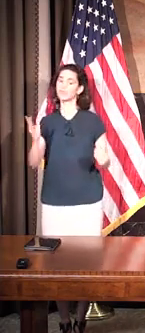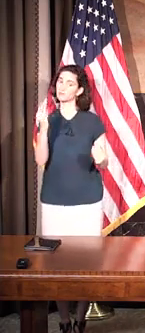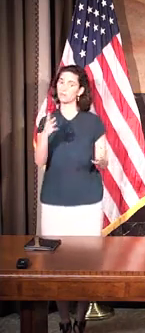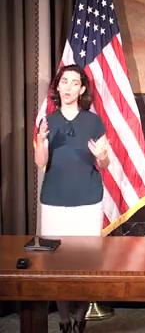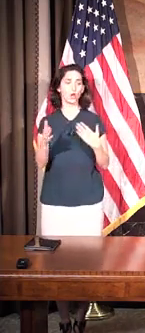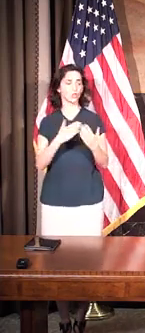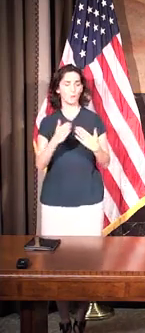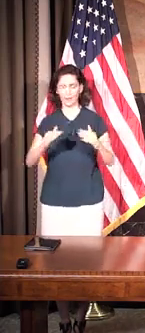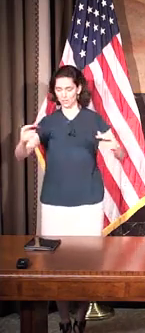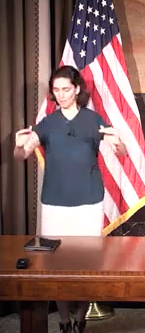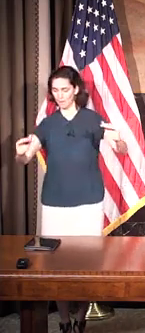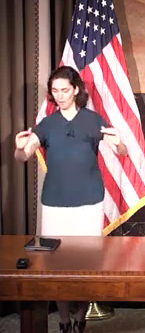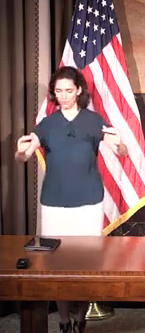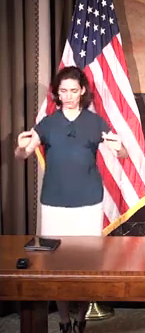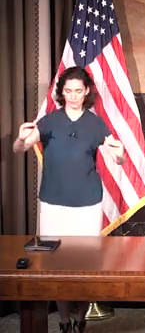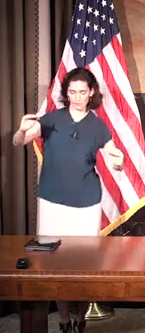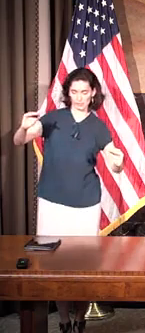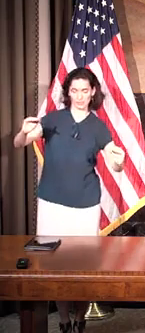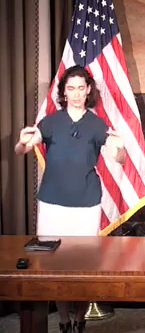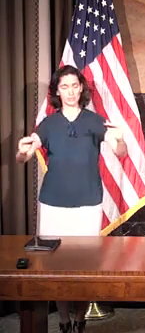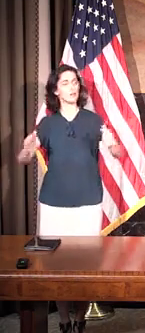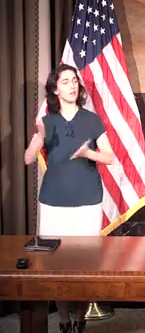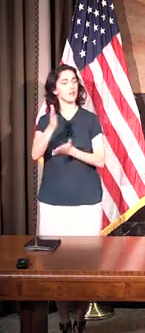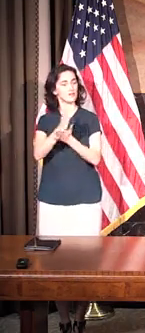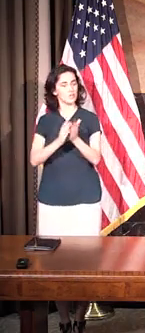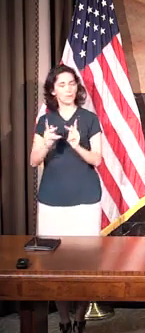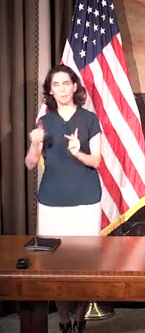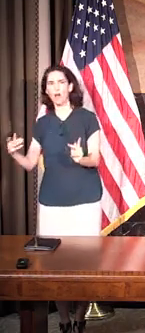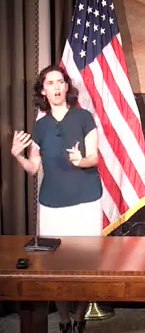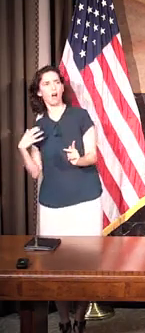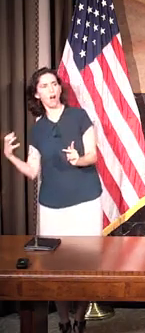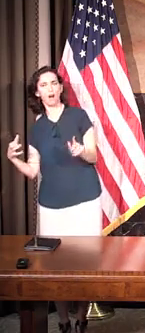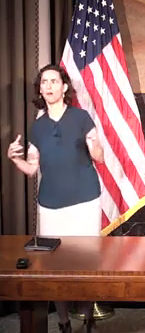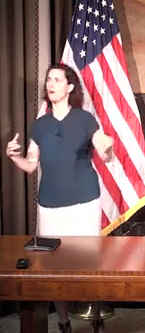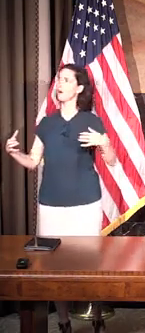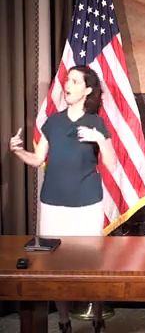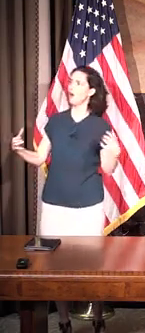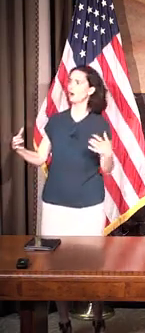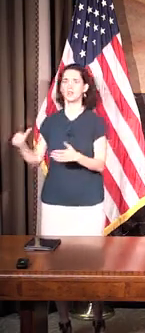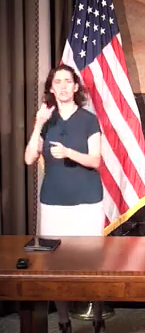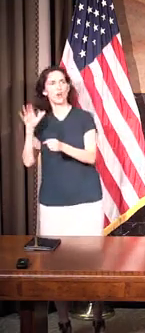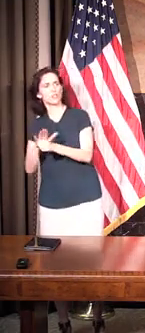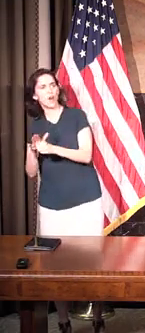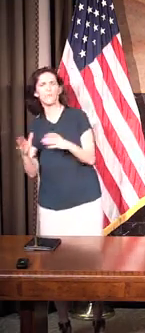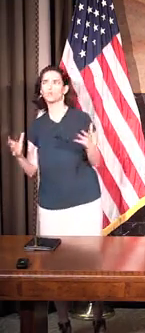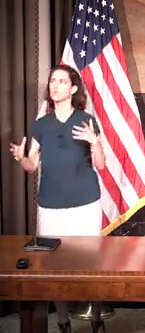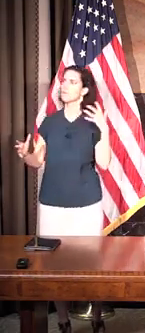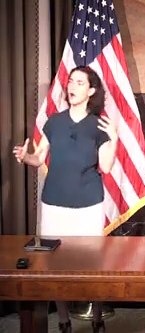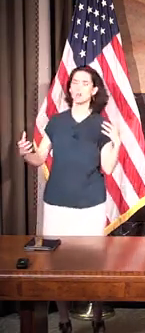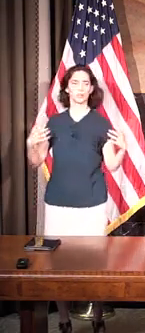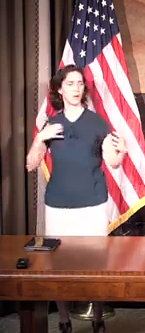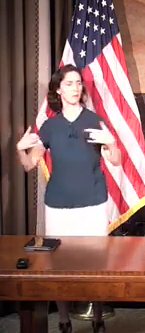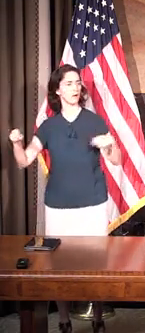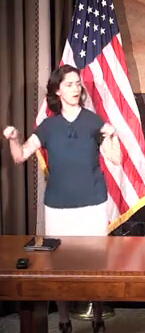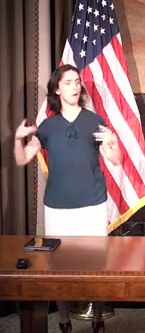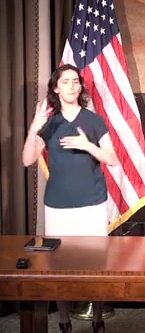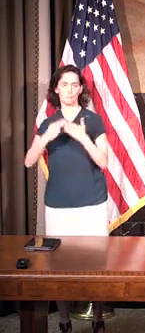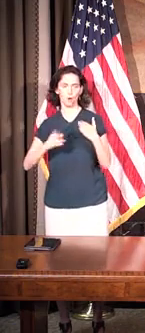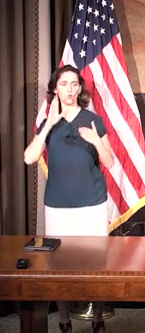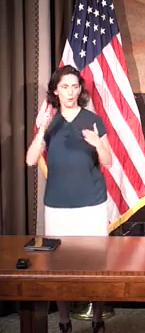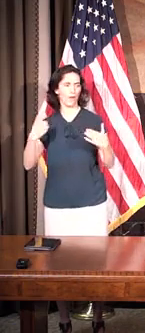that balance, there are going to be people who are on either side of it who say, well, you've gone too far, or you didn't go far enough, or you went too soon, or you waited too